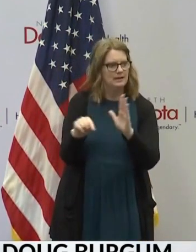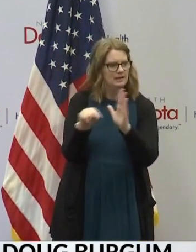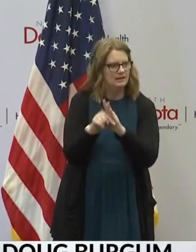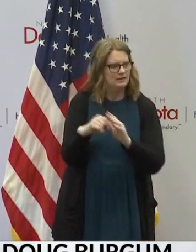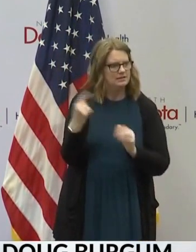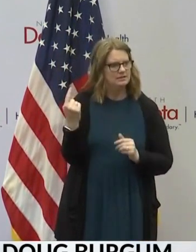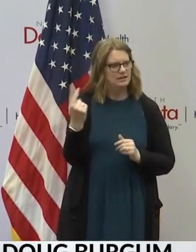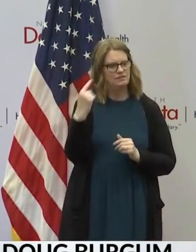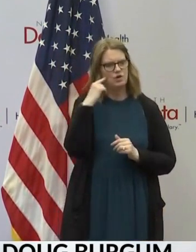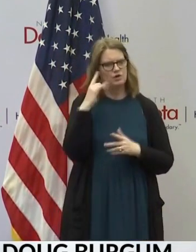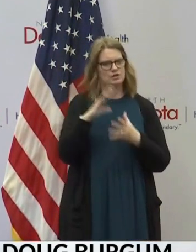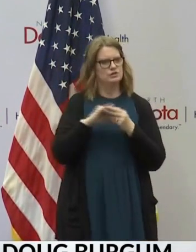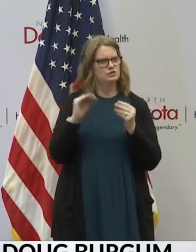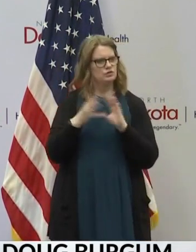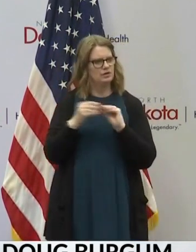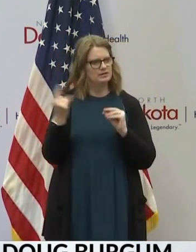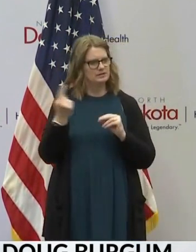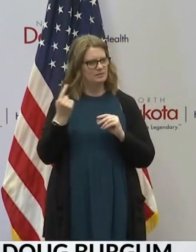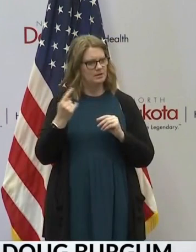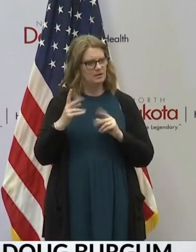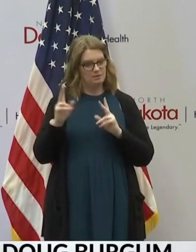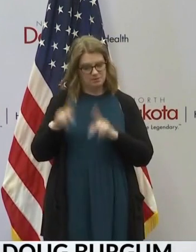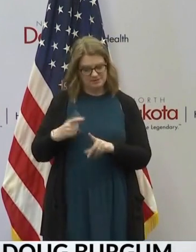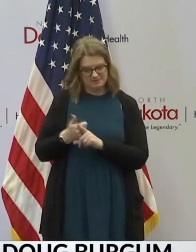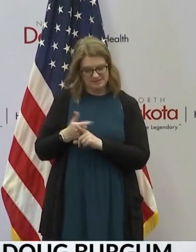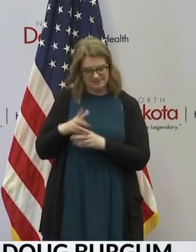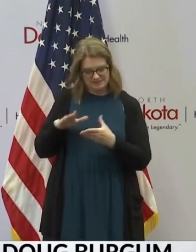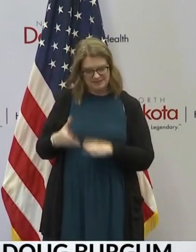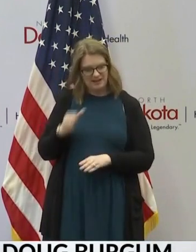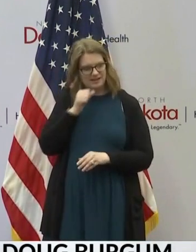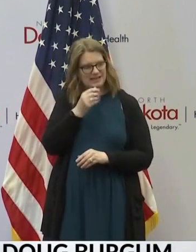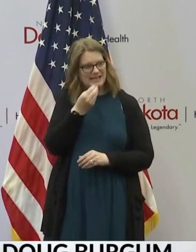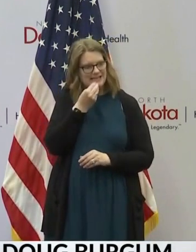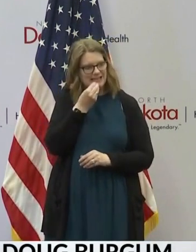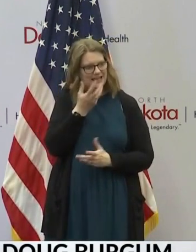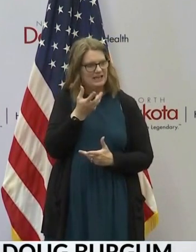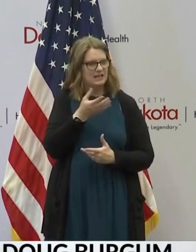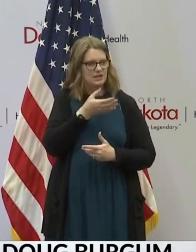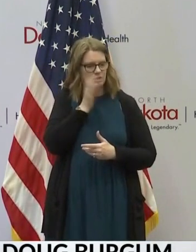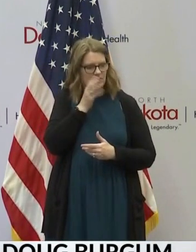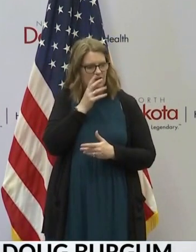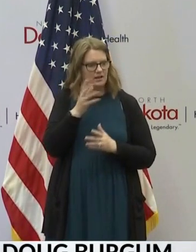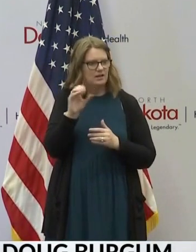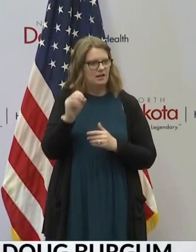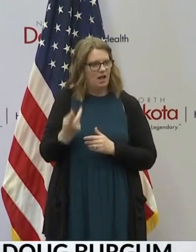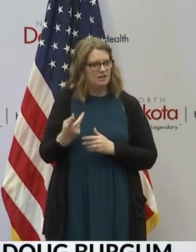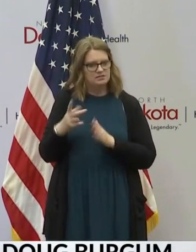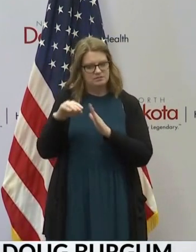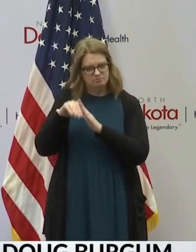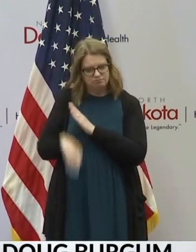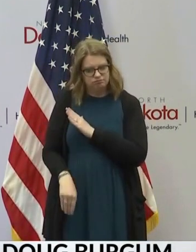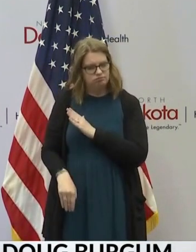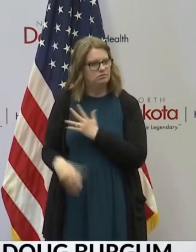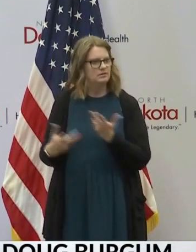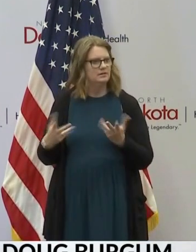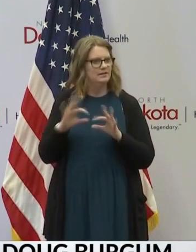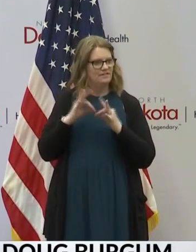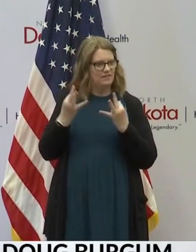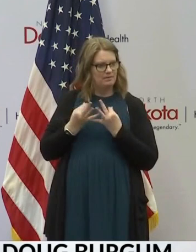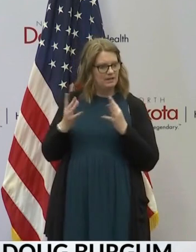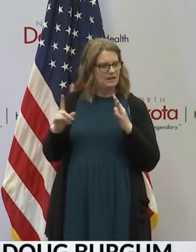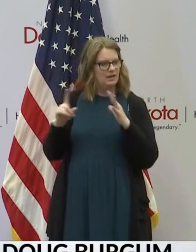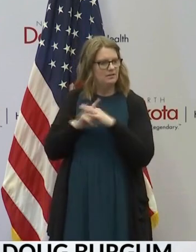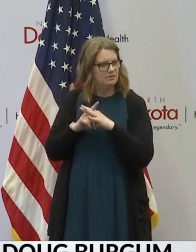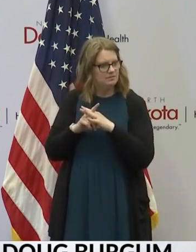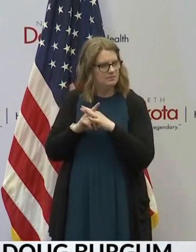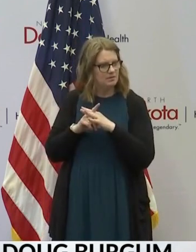someone today that talked about a resident that was dying, not eating, drinking, oxygen dropping. I mean, all the signs, the skin, everything else. Family came in because they